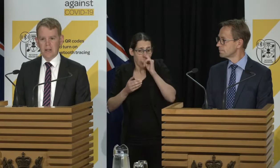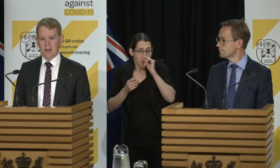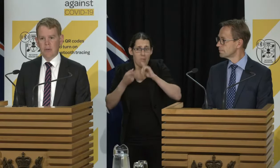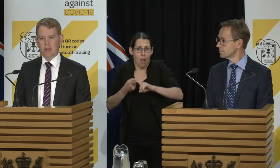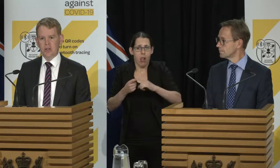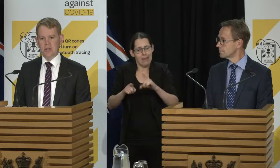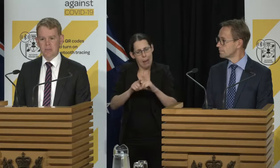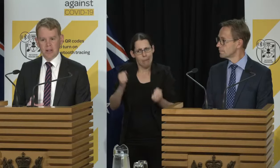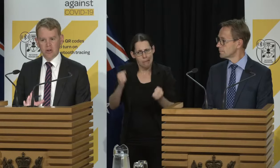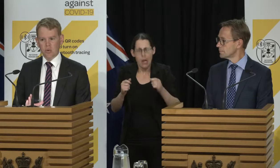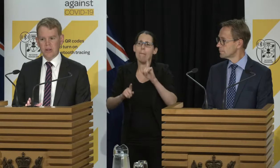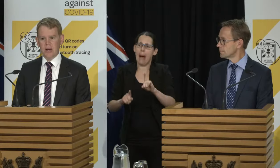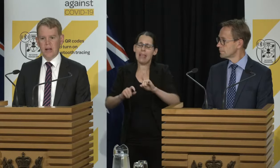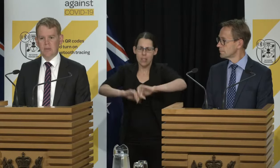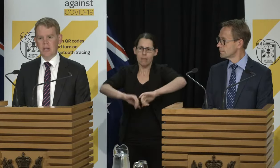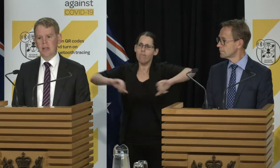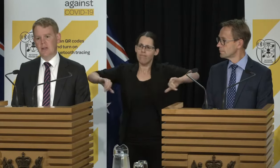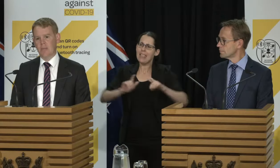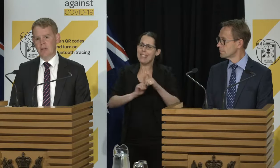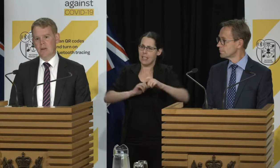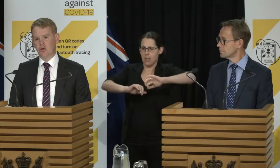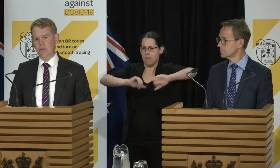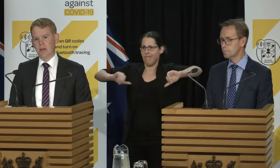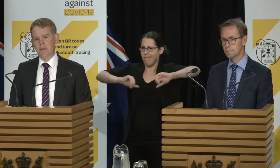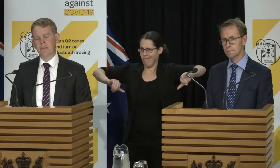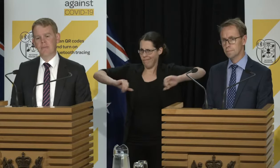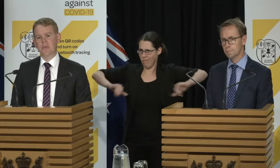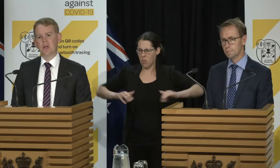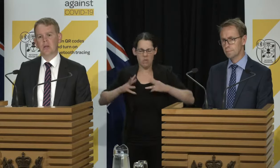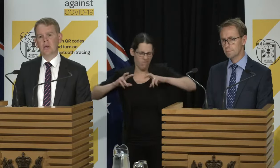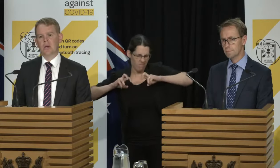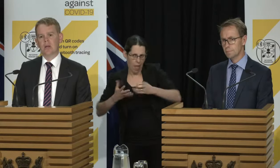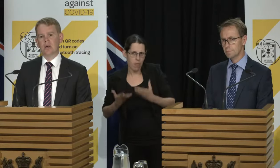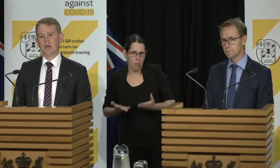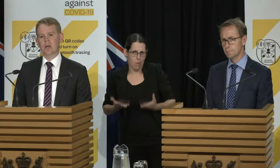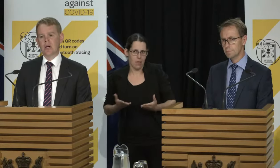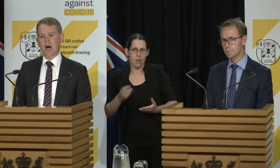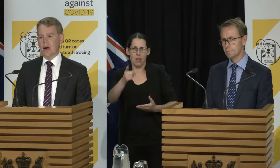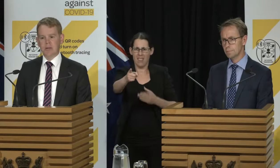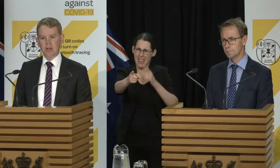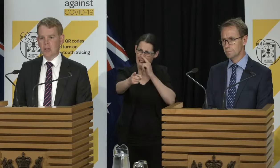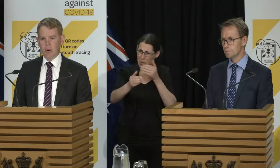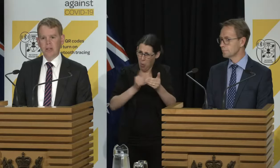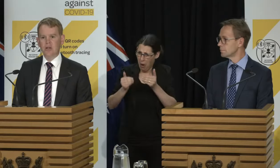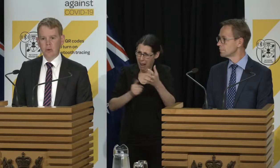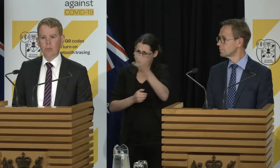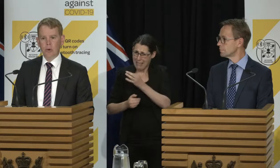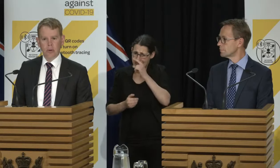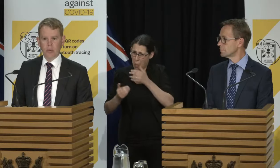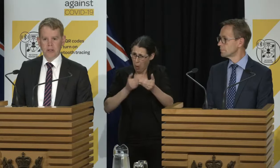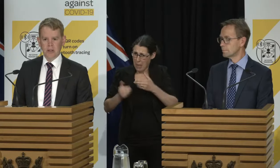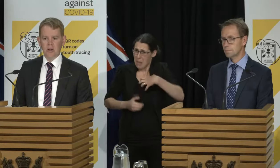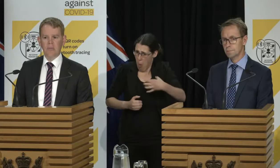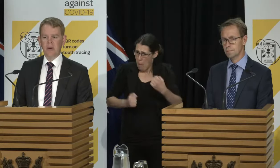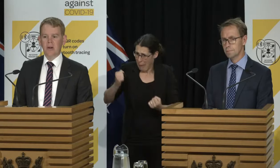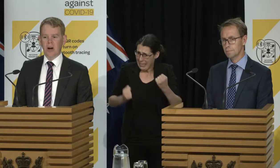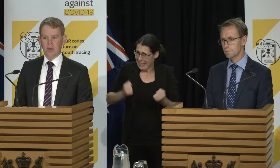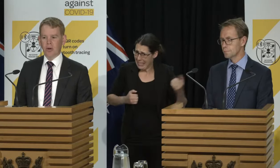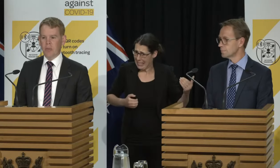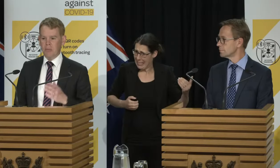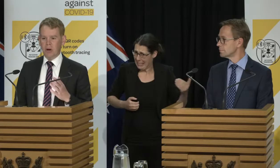at that at the moment, just to make sure that there hasn't been anything happening there that shouldn't be. Can you not just put on more buses? Absolutely, where we need to, we will put on more buses.